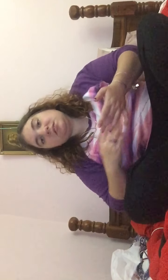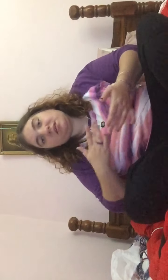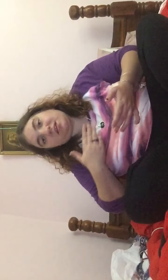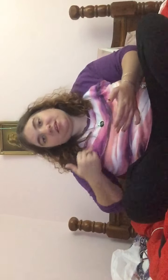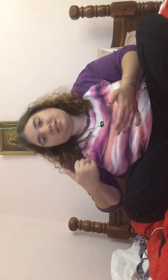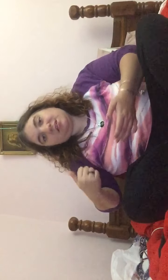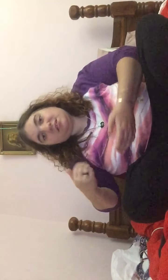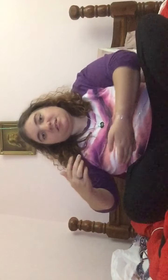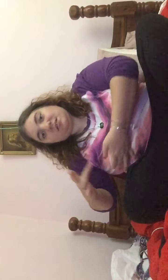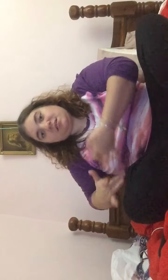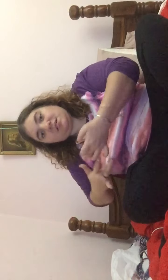kind.